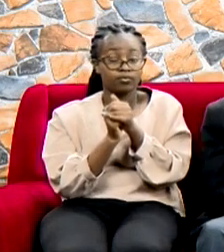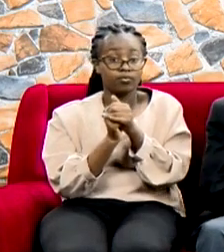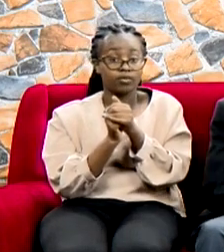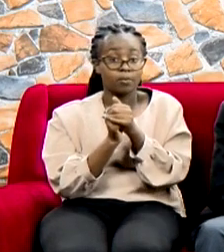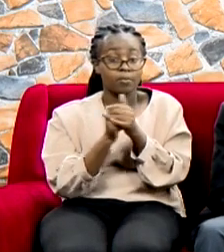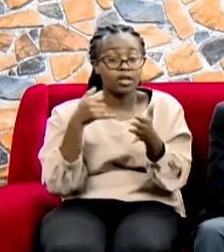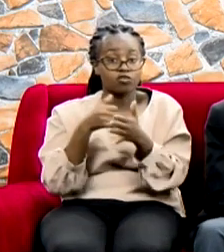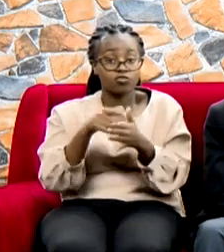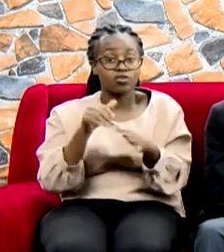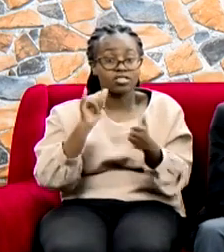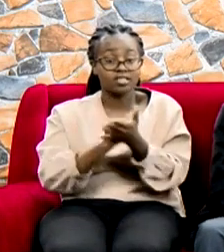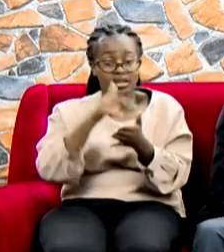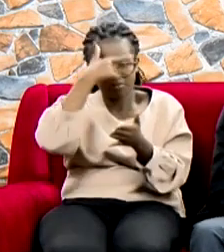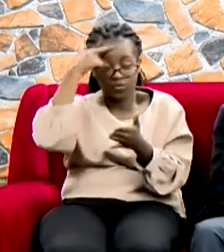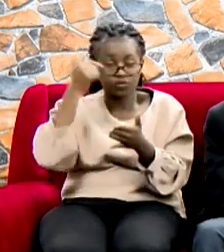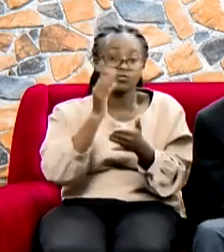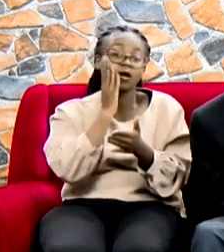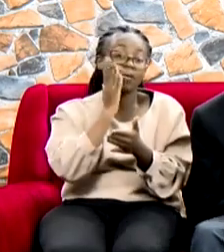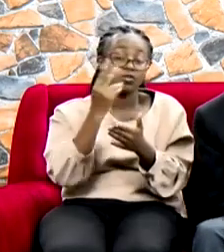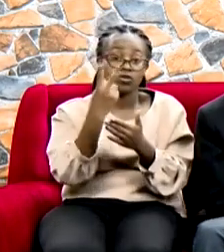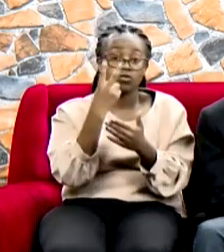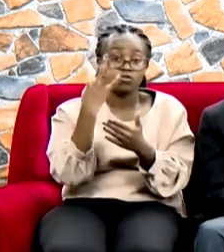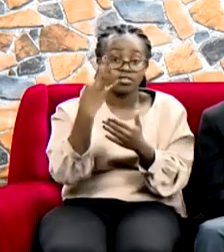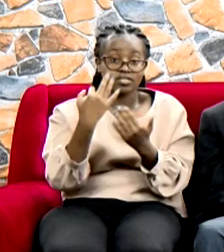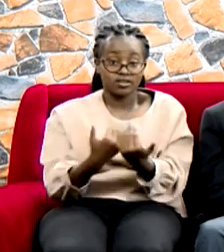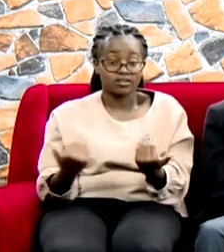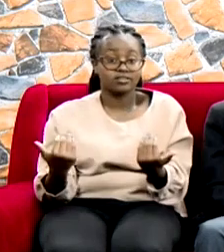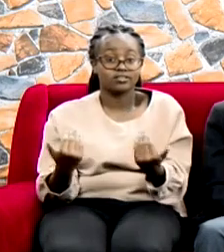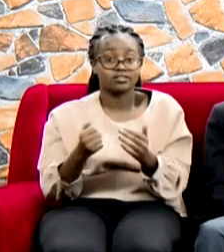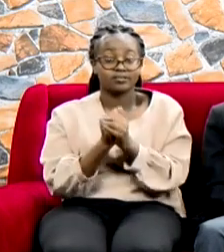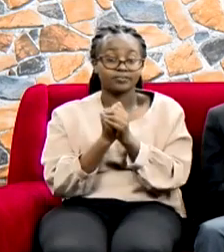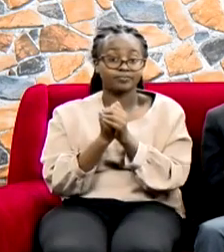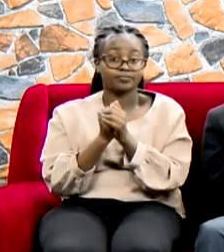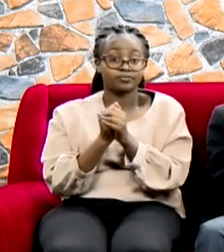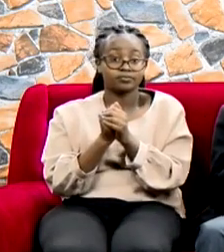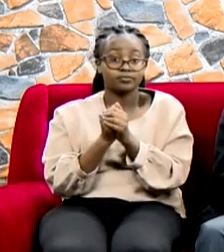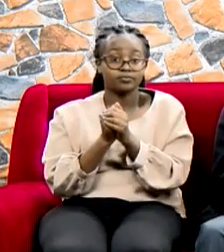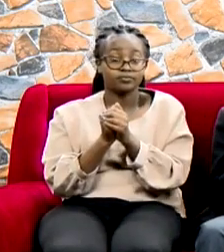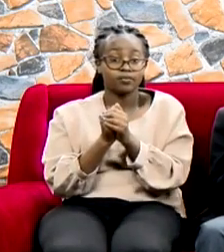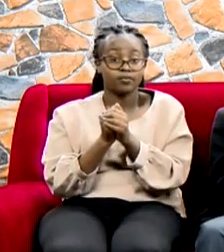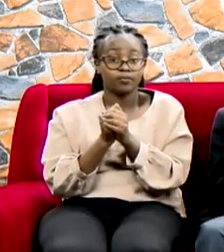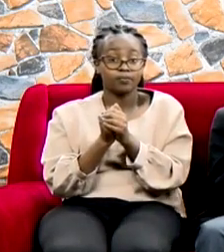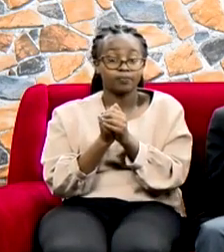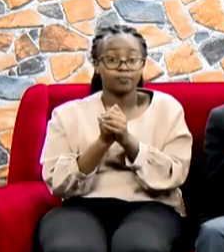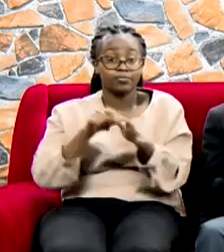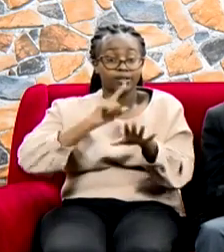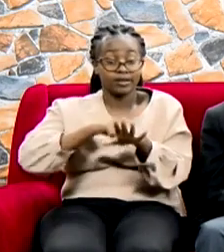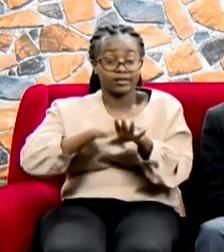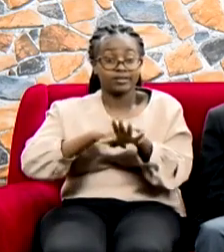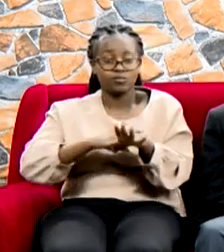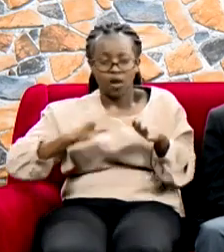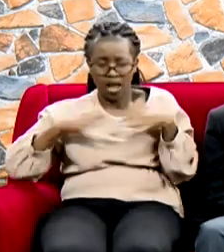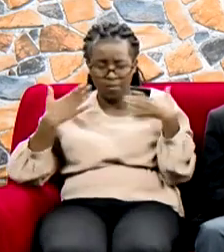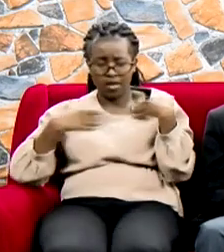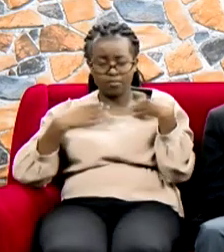I'll engage you in that because you're a mother of 3 years. Of 3 years. Now, when you're quite